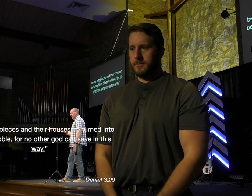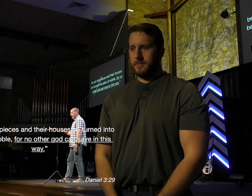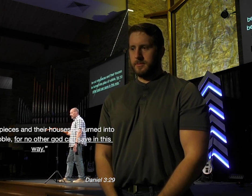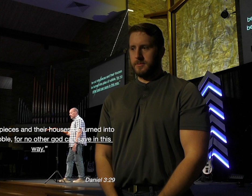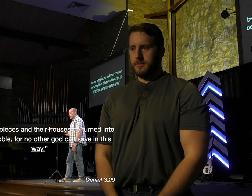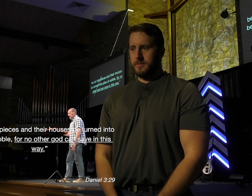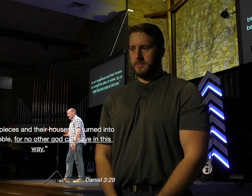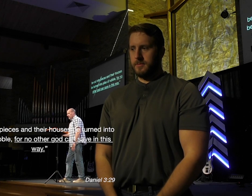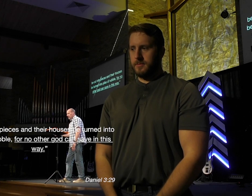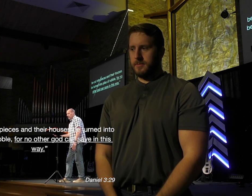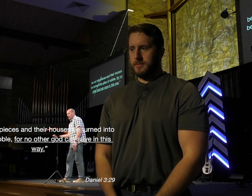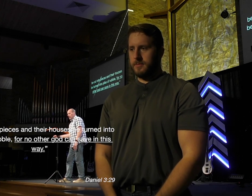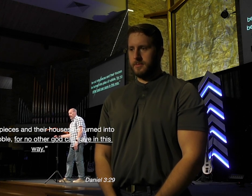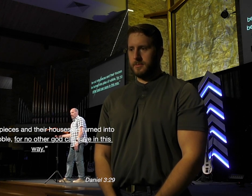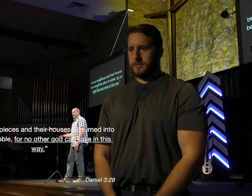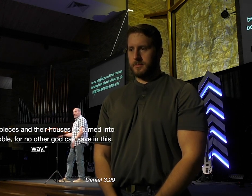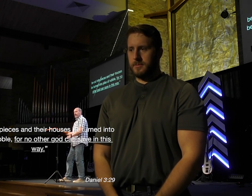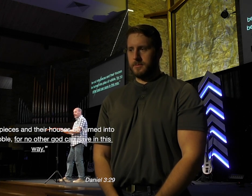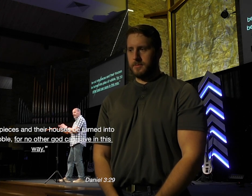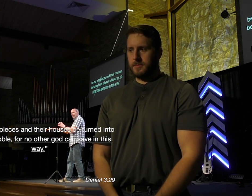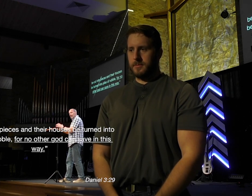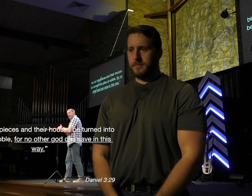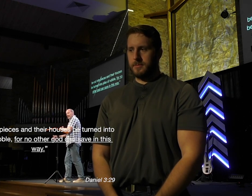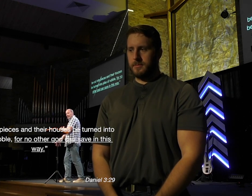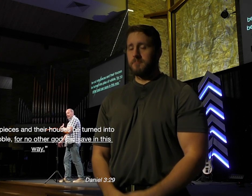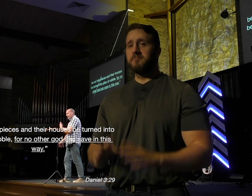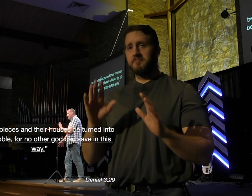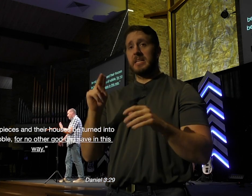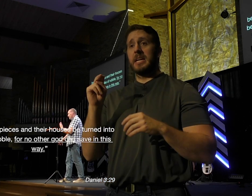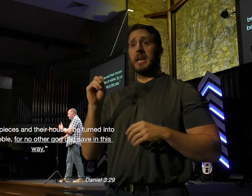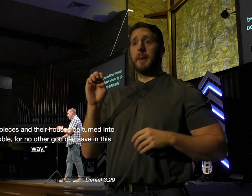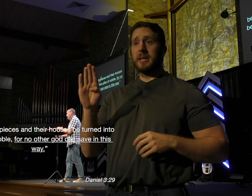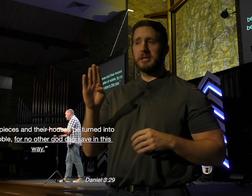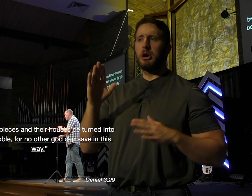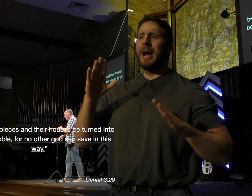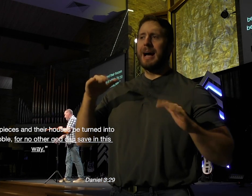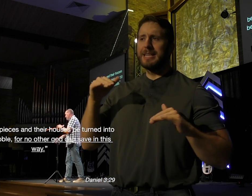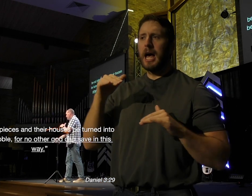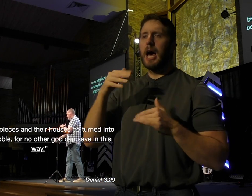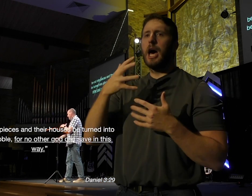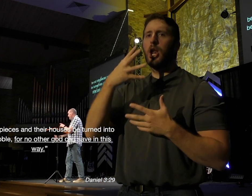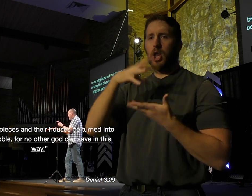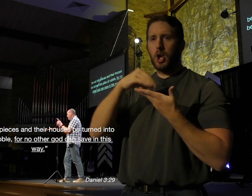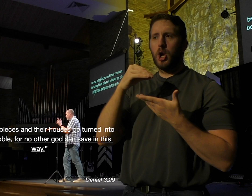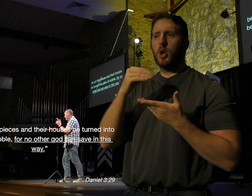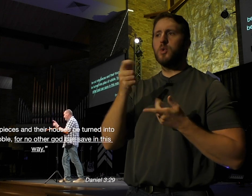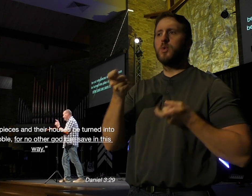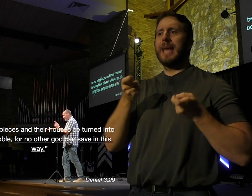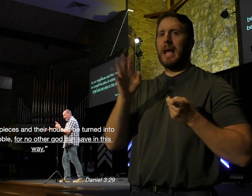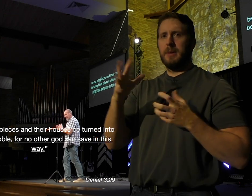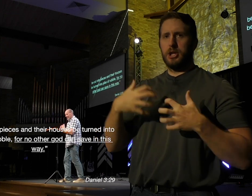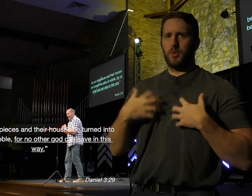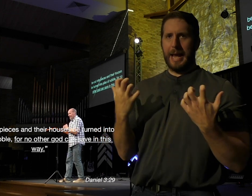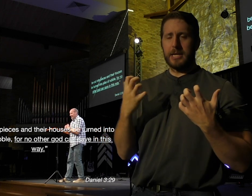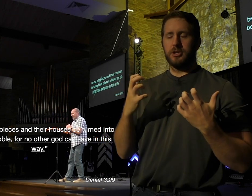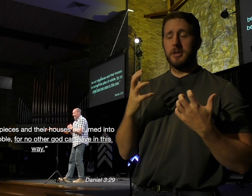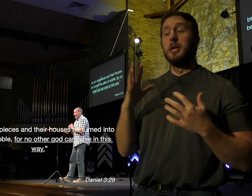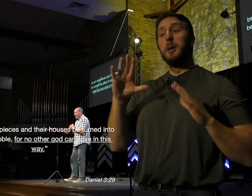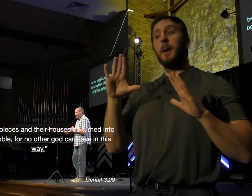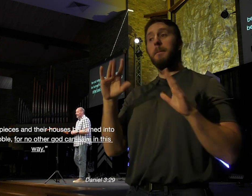God can save in this way." Now, Nebuchadnezzar has not learned to tame his rage, okay? But he